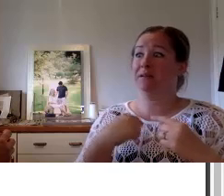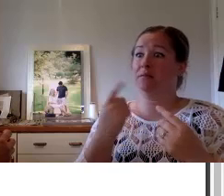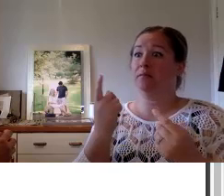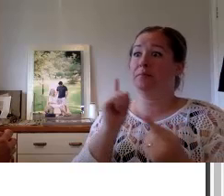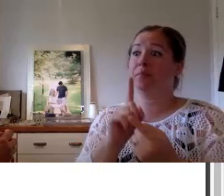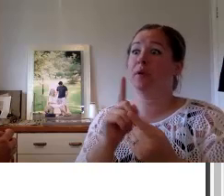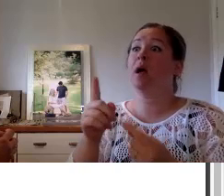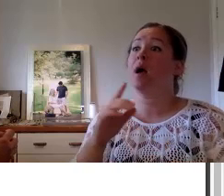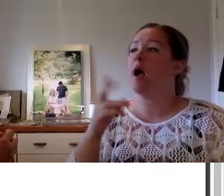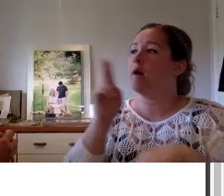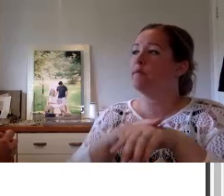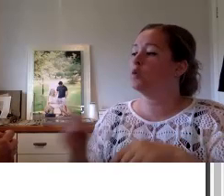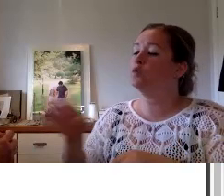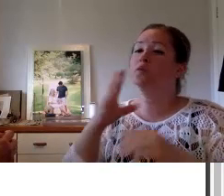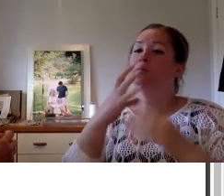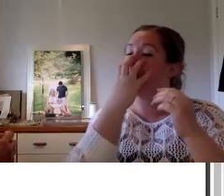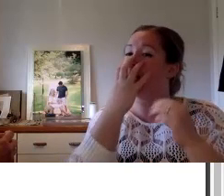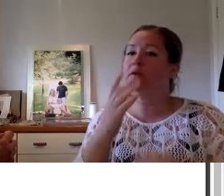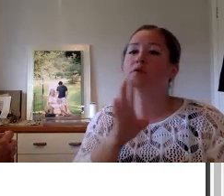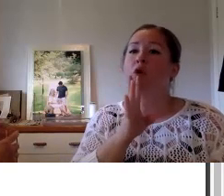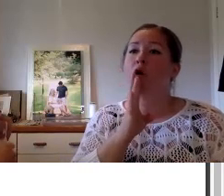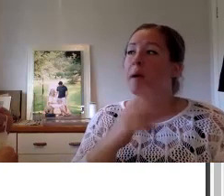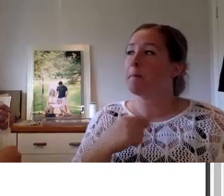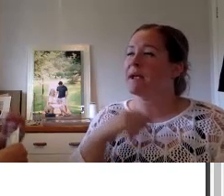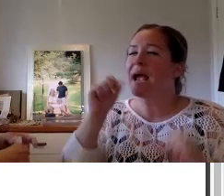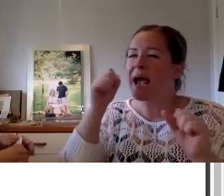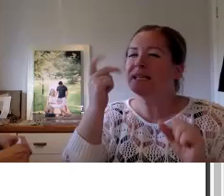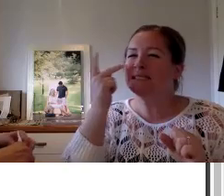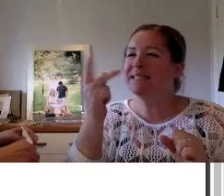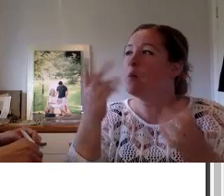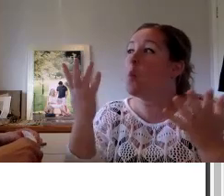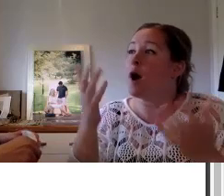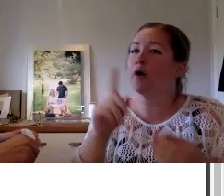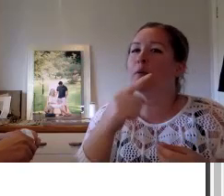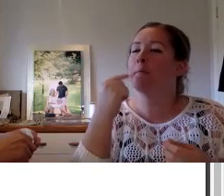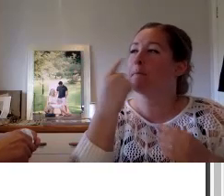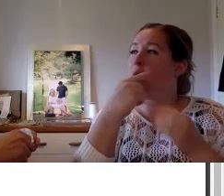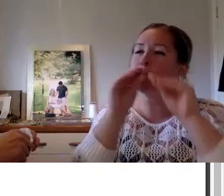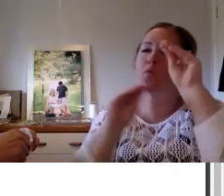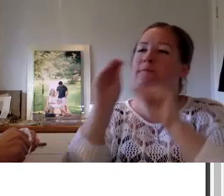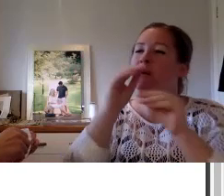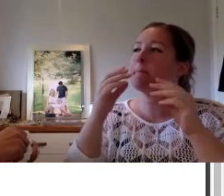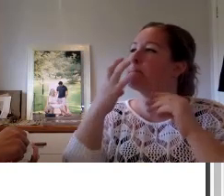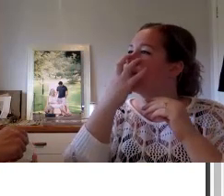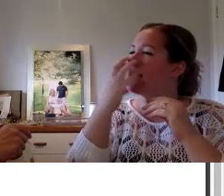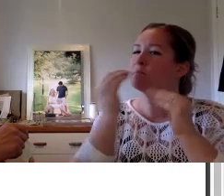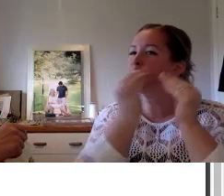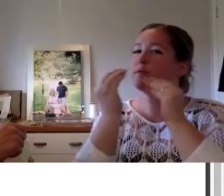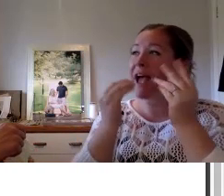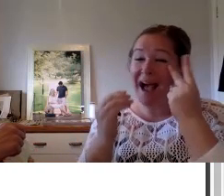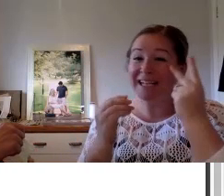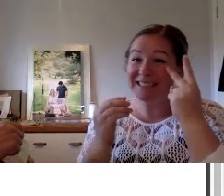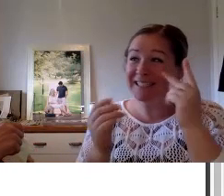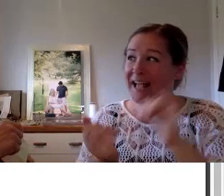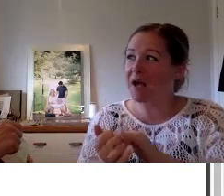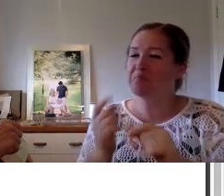masks. But for me, and of course, wearing the mask when you talk, I can see, but I can't really see your mouth